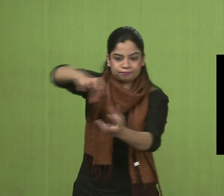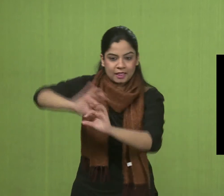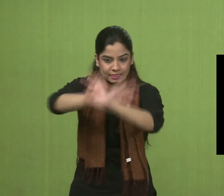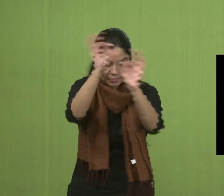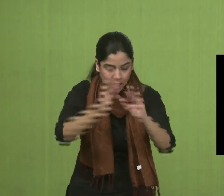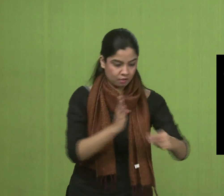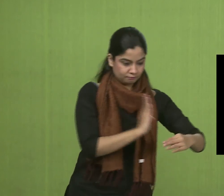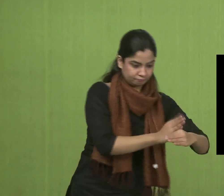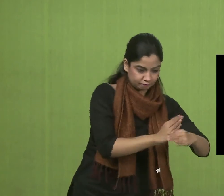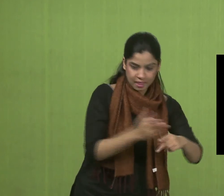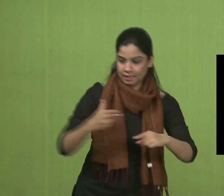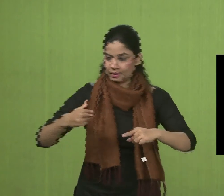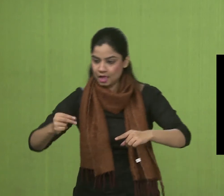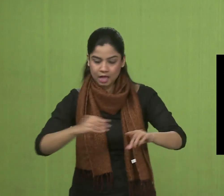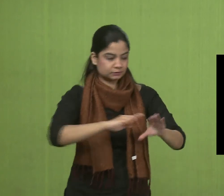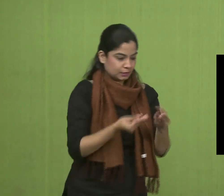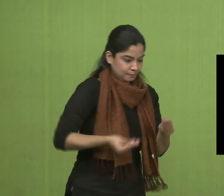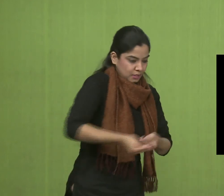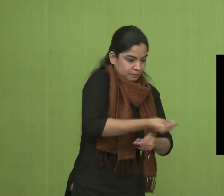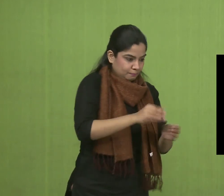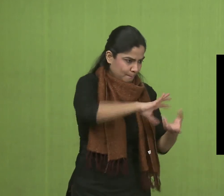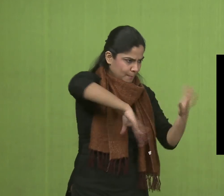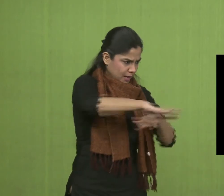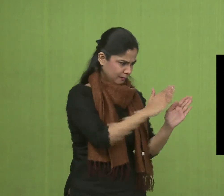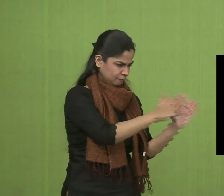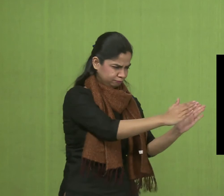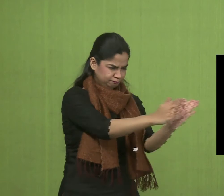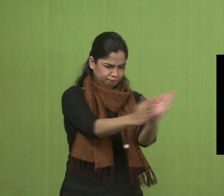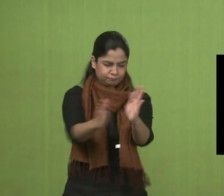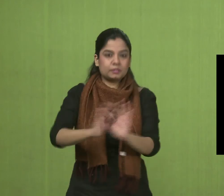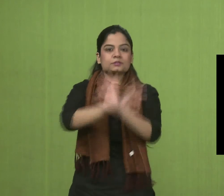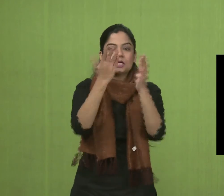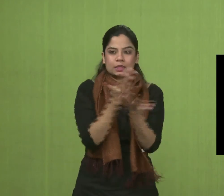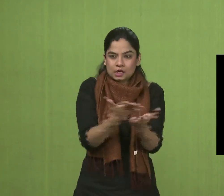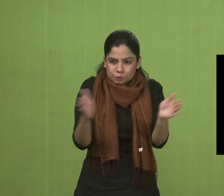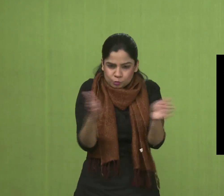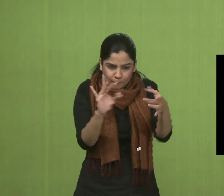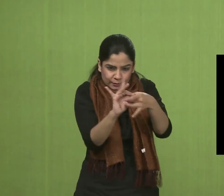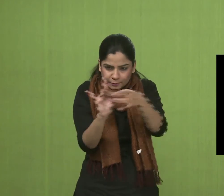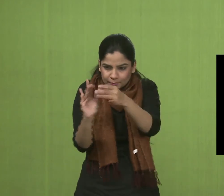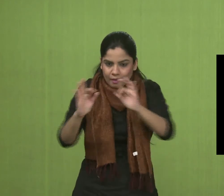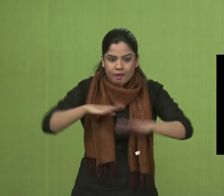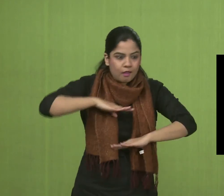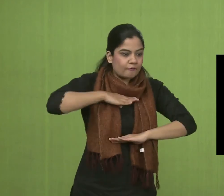ready, gas, stoves, etc., quite nearby, and you can utilize the space inside the kitchen itself.